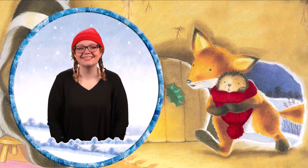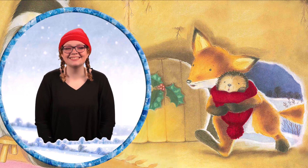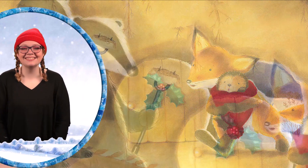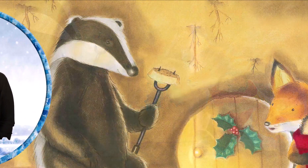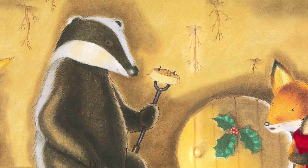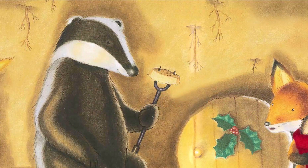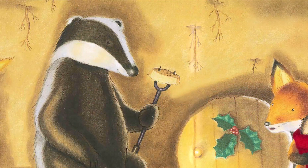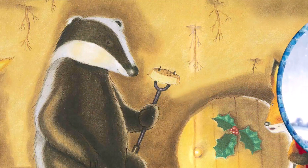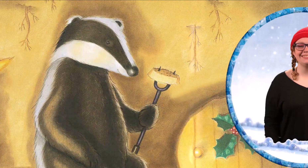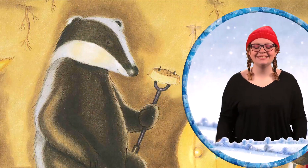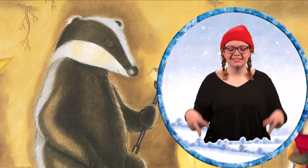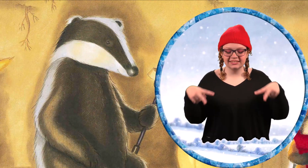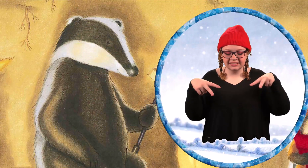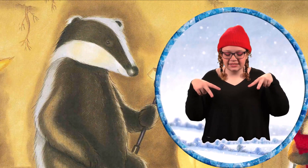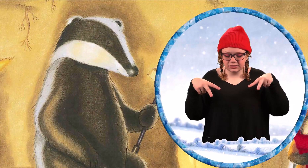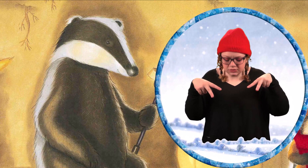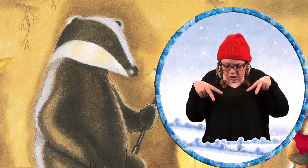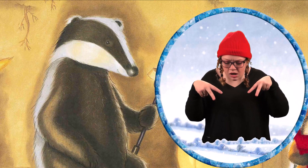hat.